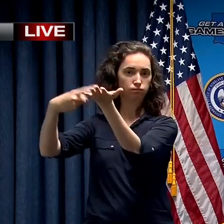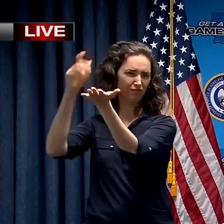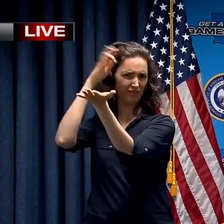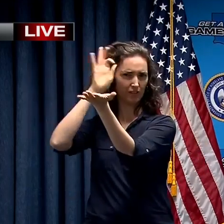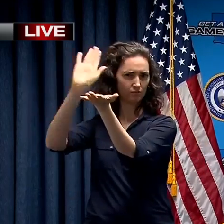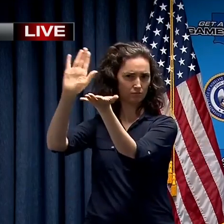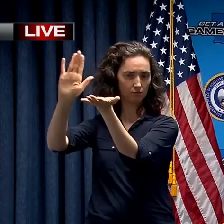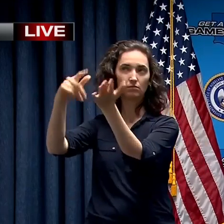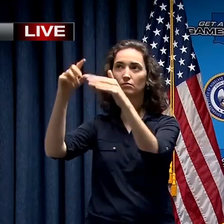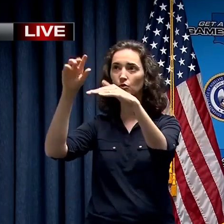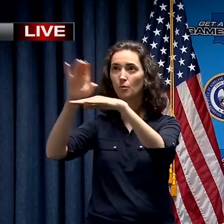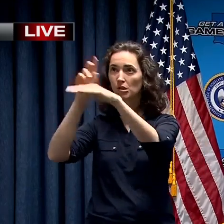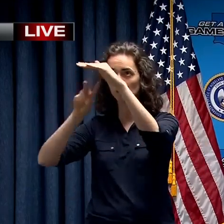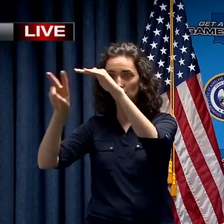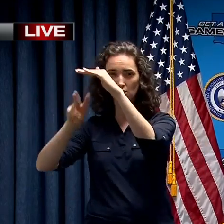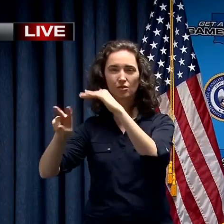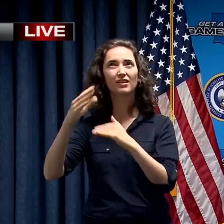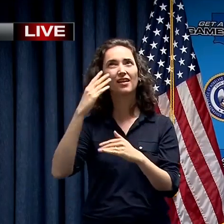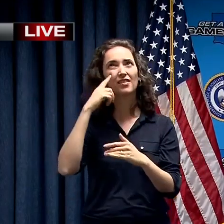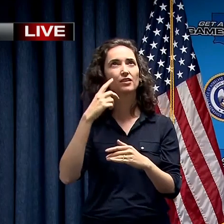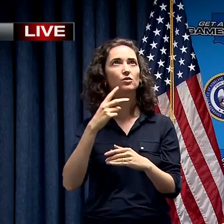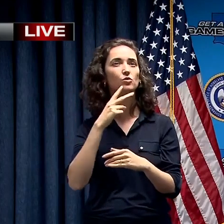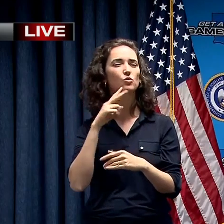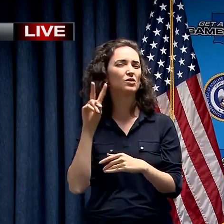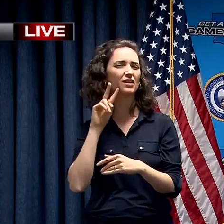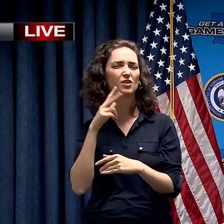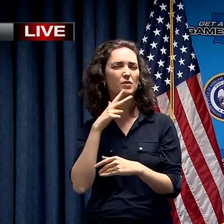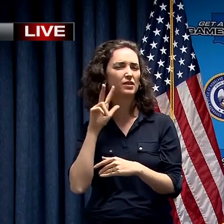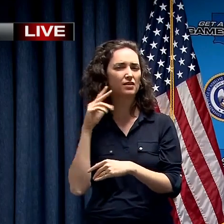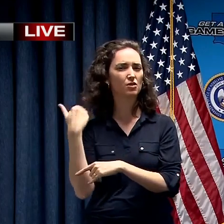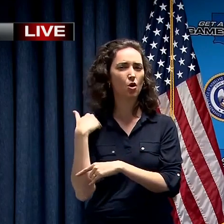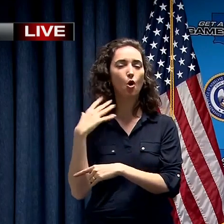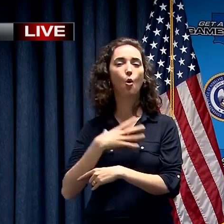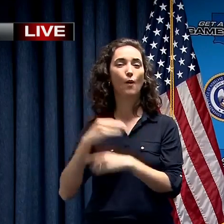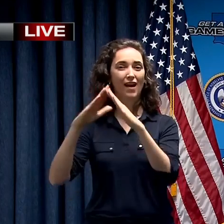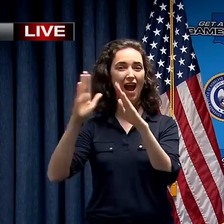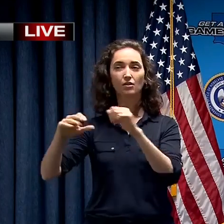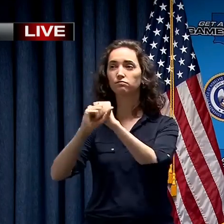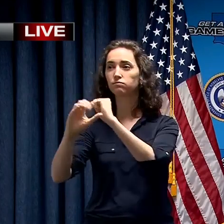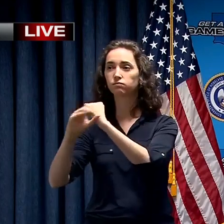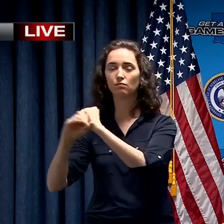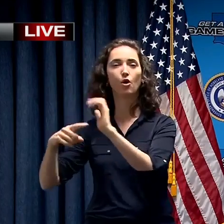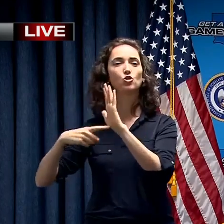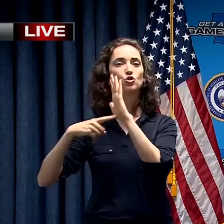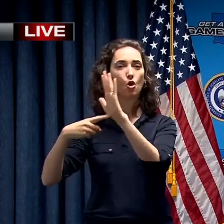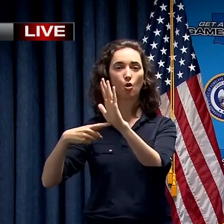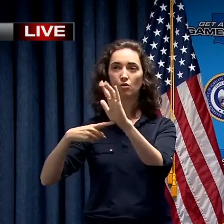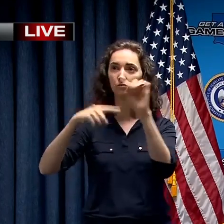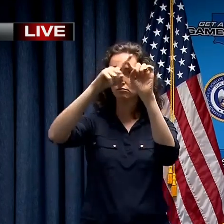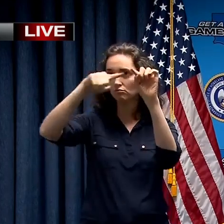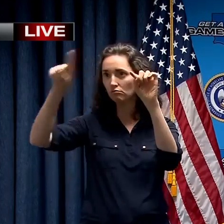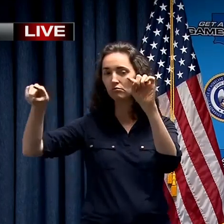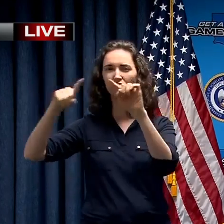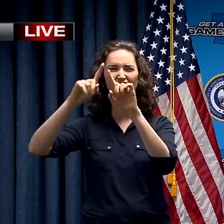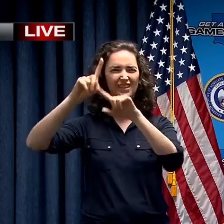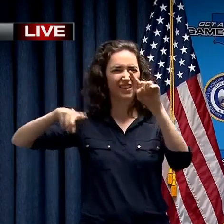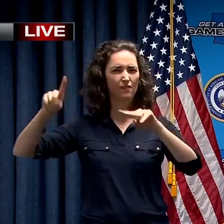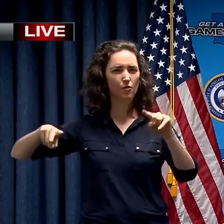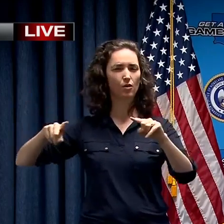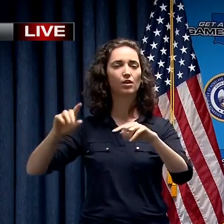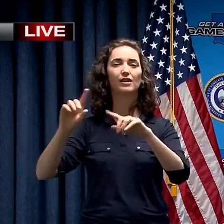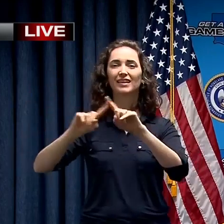3 nights ago now, that from the White House they did a press briefing where they put up some modeling, several different models as